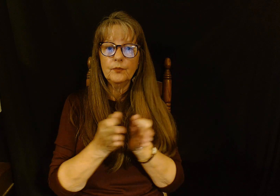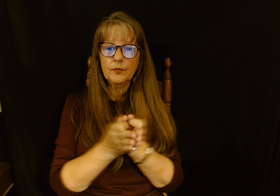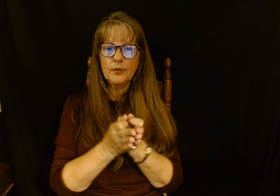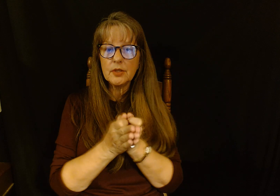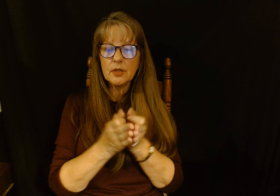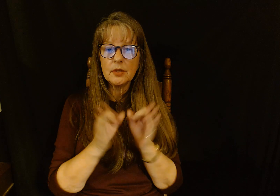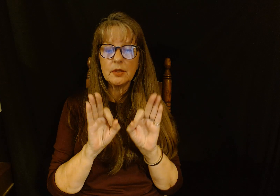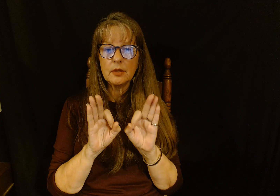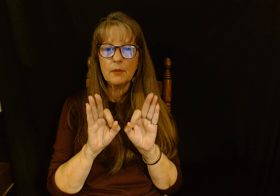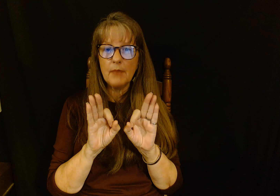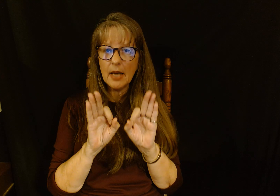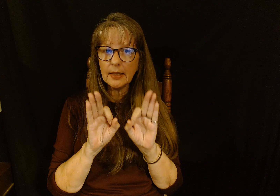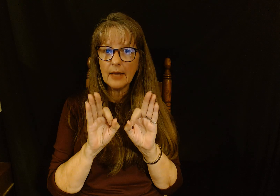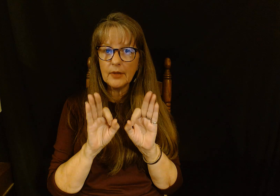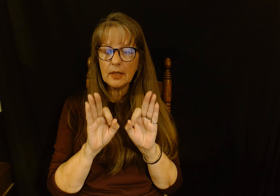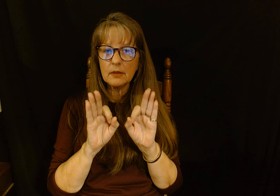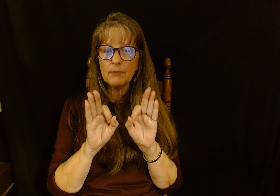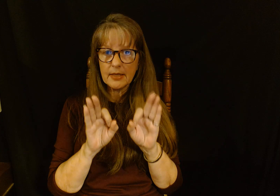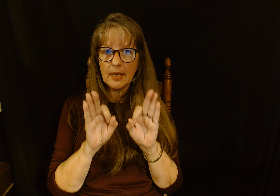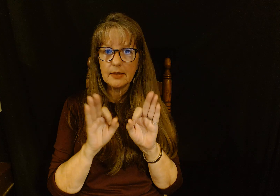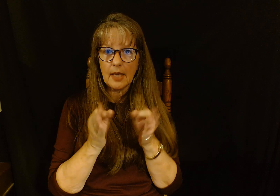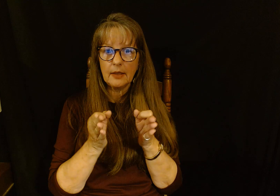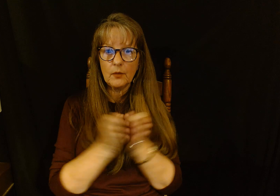This is tamale, I think, in Mexican Sign Language.